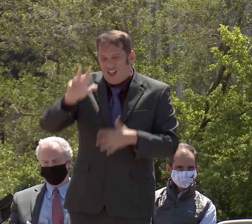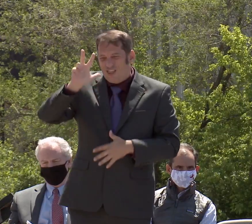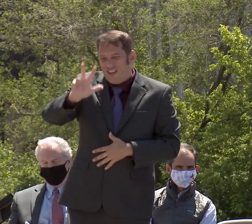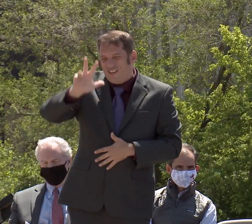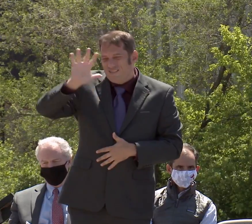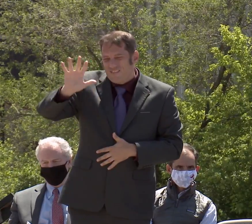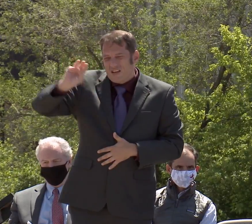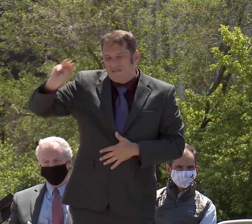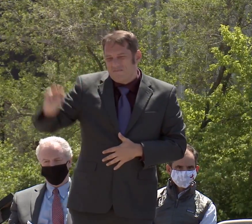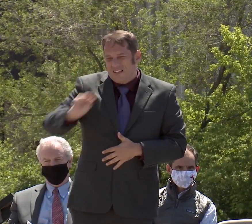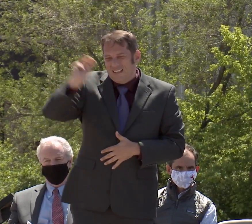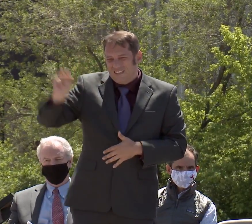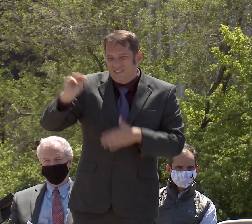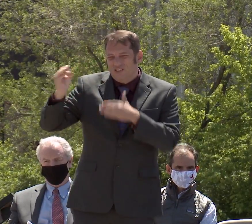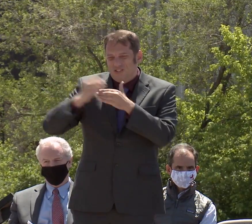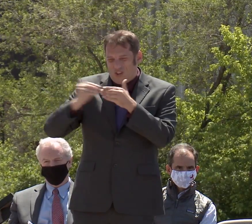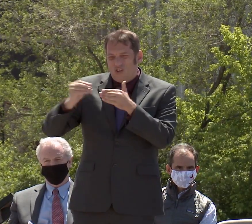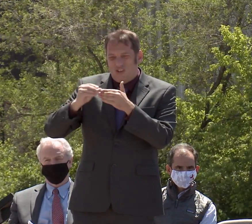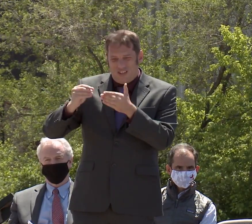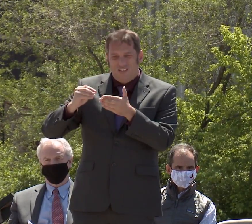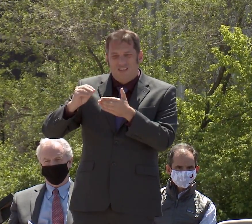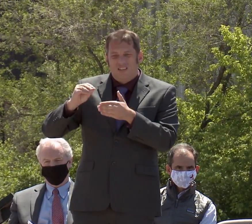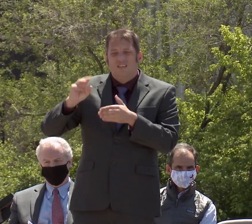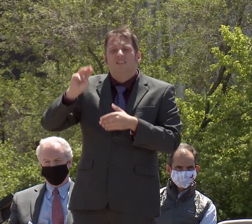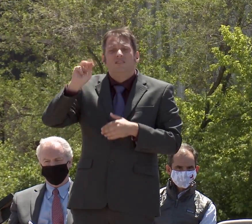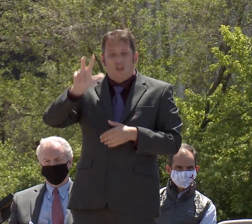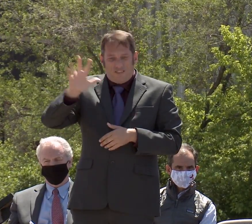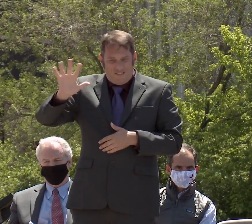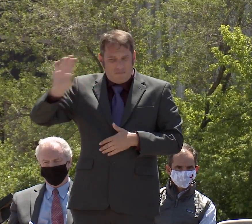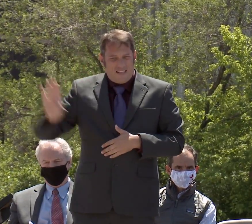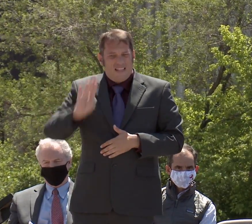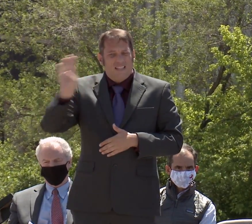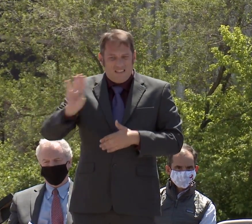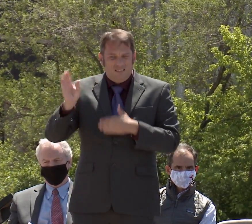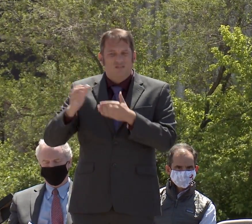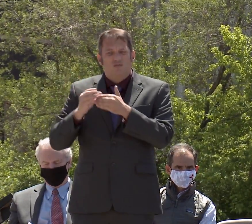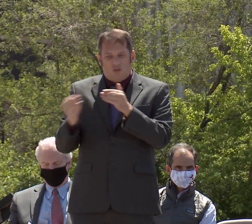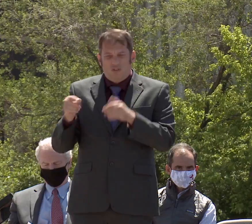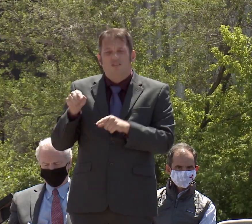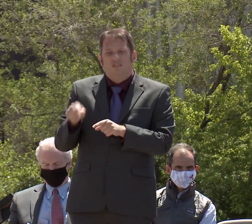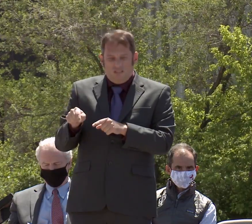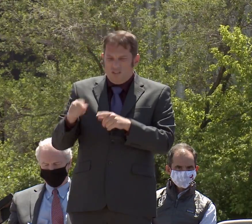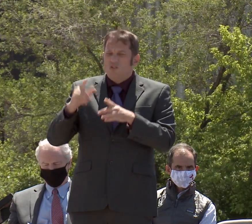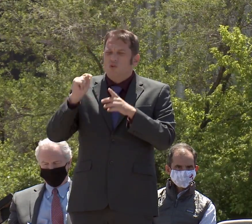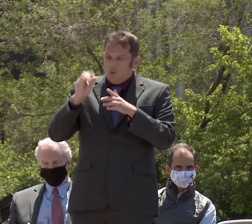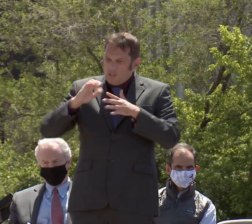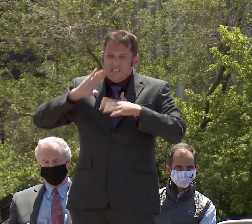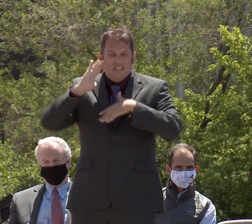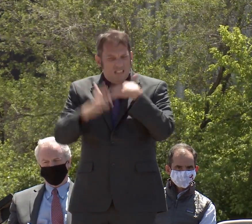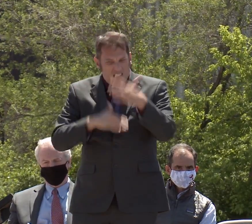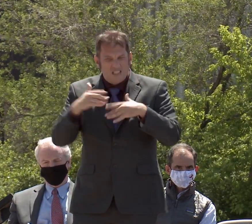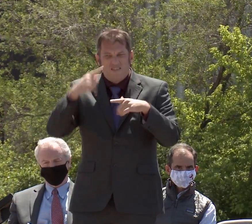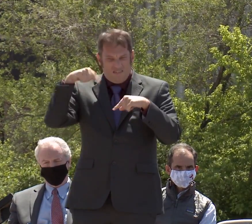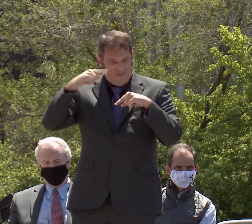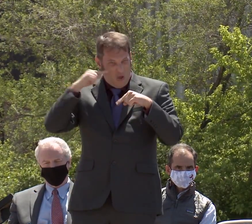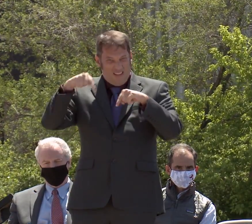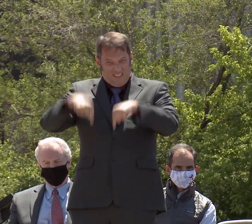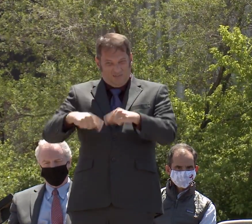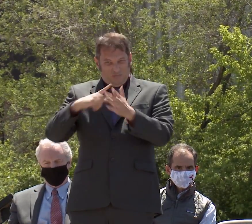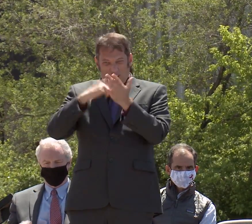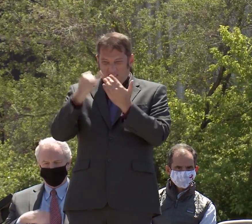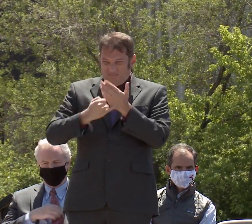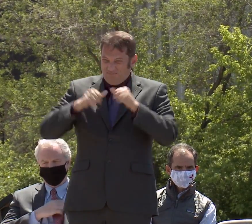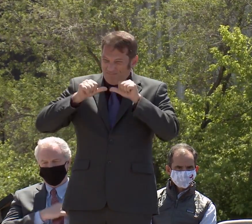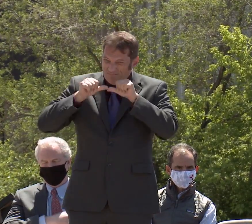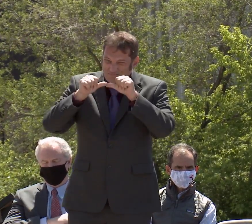in our country. I mention that because it deals with resiliency, which is what this project is dealing with. It deals with environmental justice,